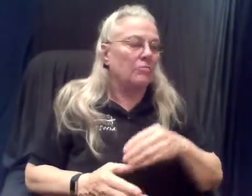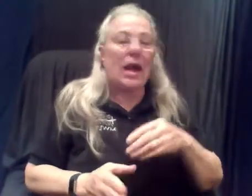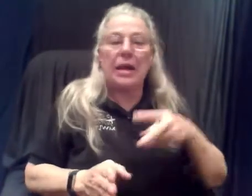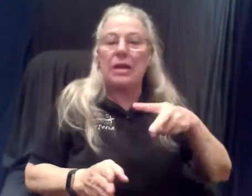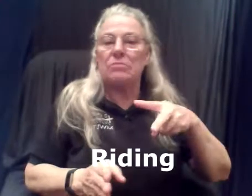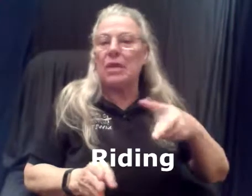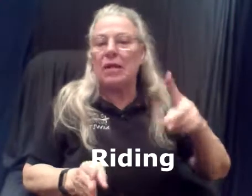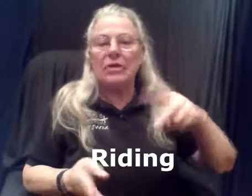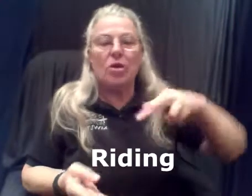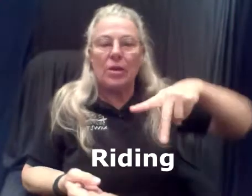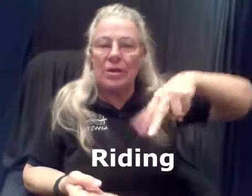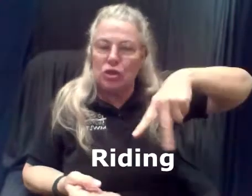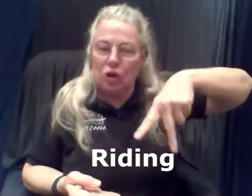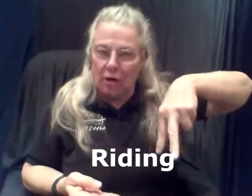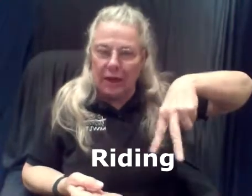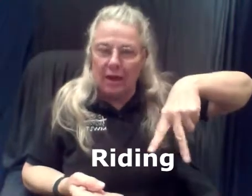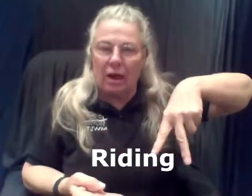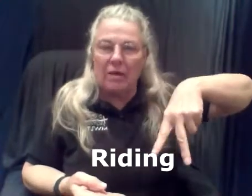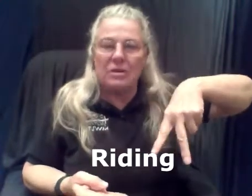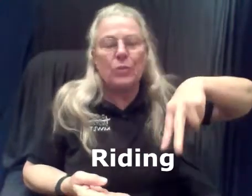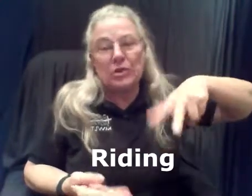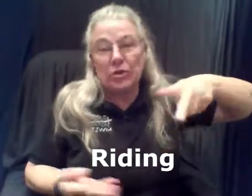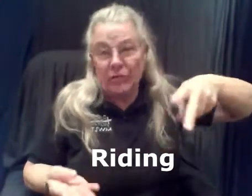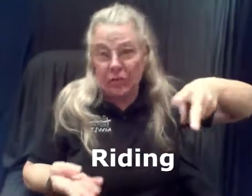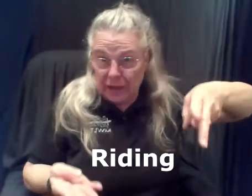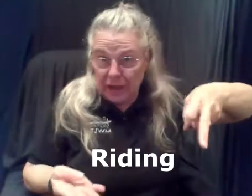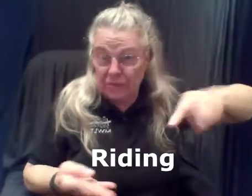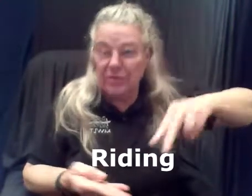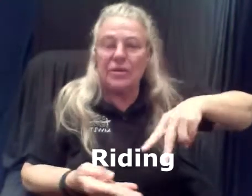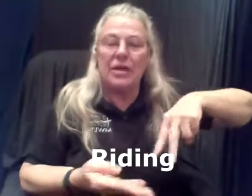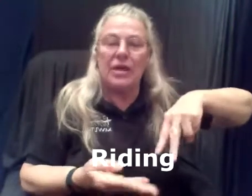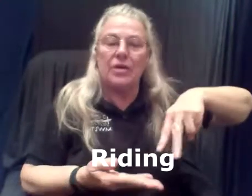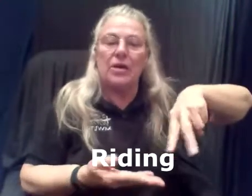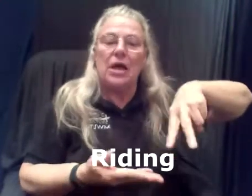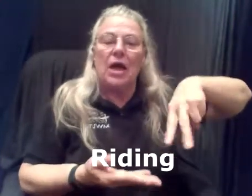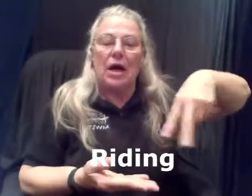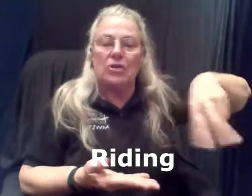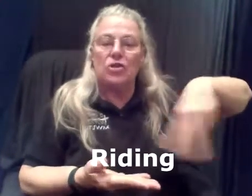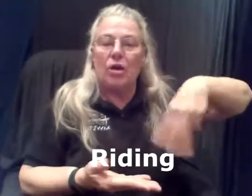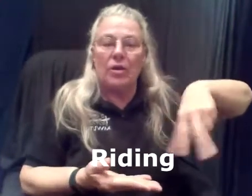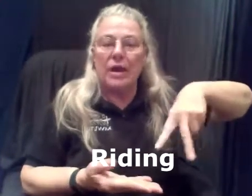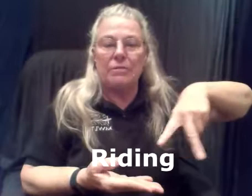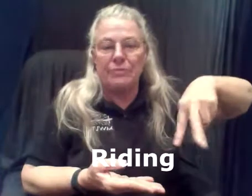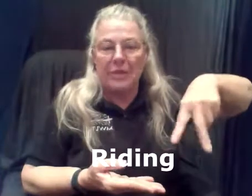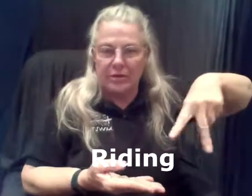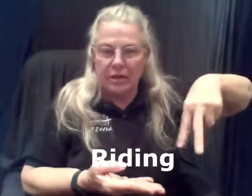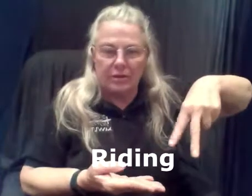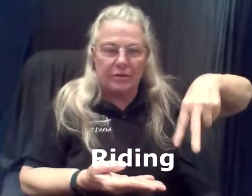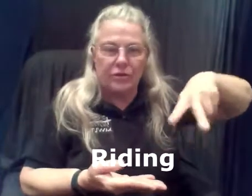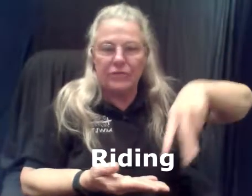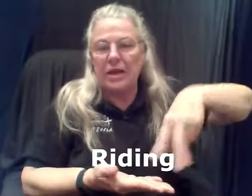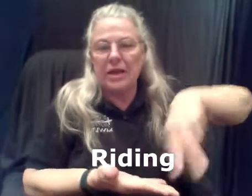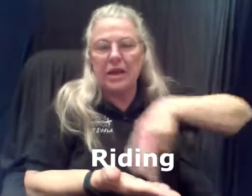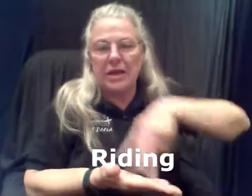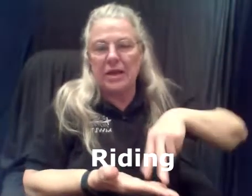Writing, and I talk about Charlie a lot, especially for the beginners that are in here. Charlie, he's got the 2 feet, he dances,